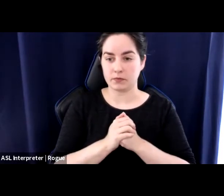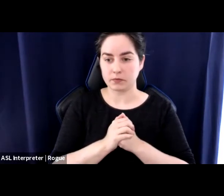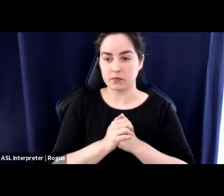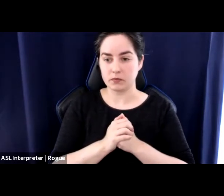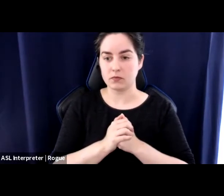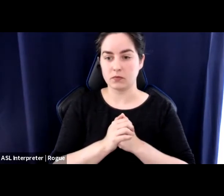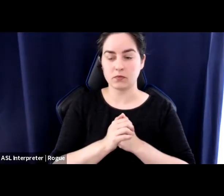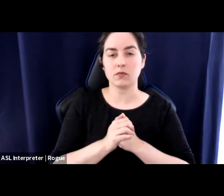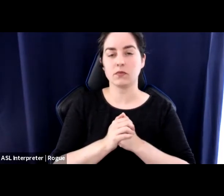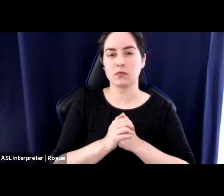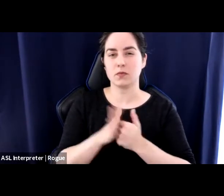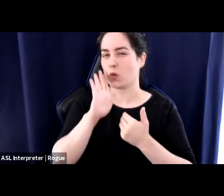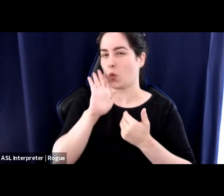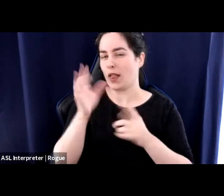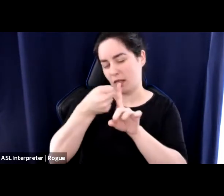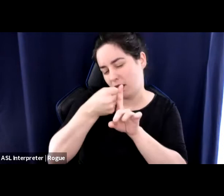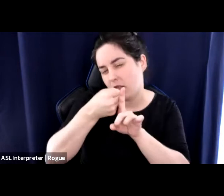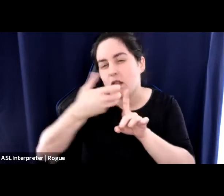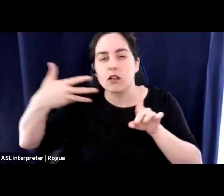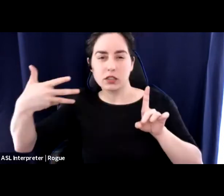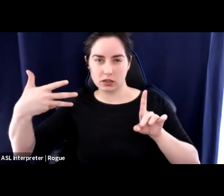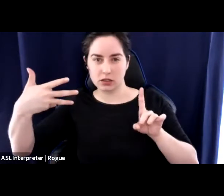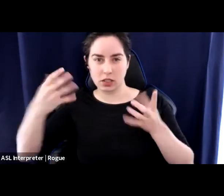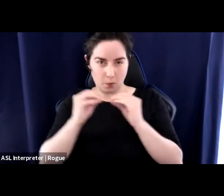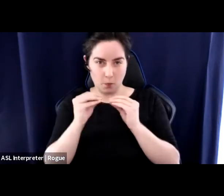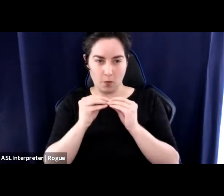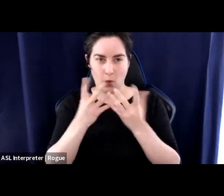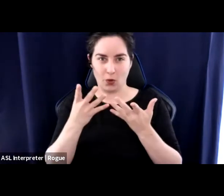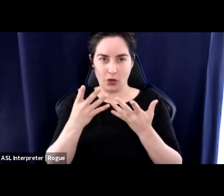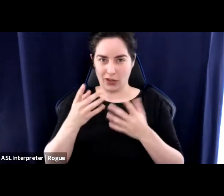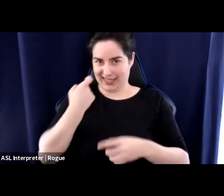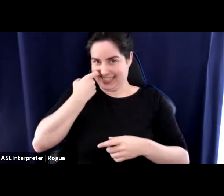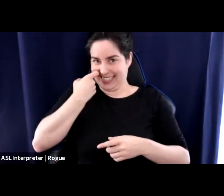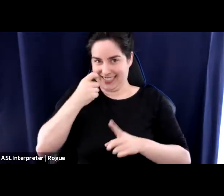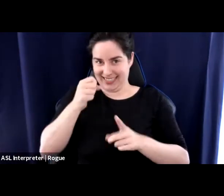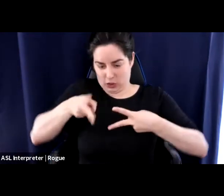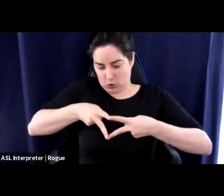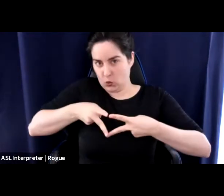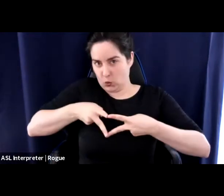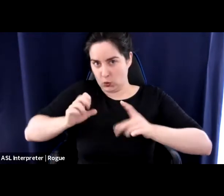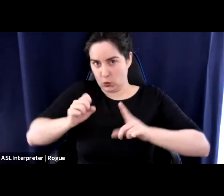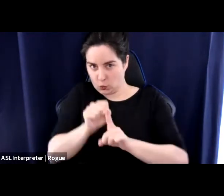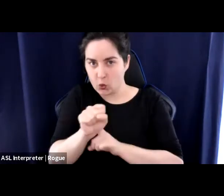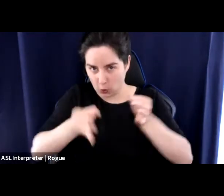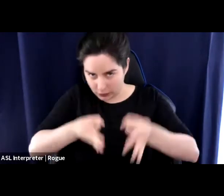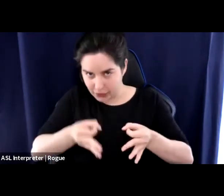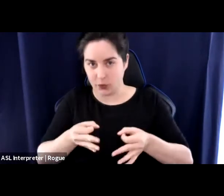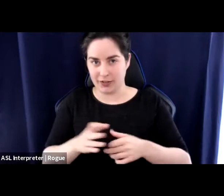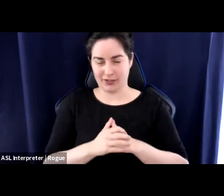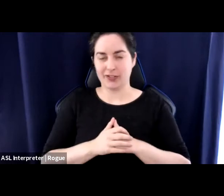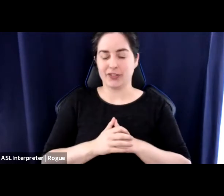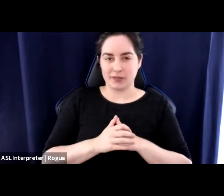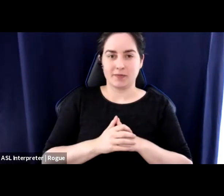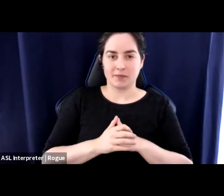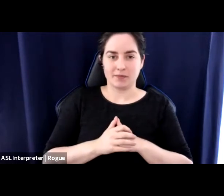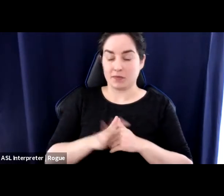is to provide a bit more detail on the cases that Bonnie mentioned in her great presentation.